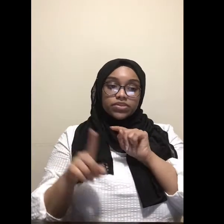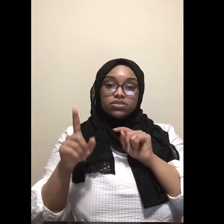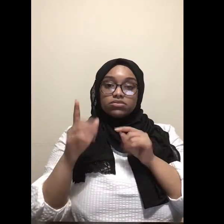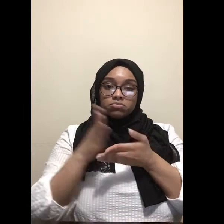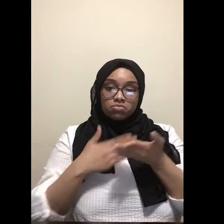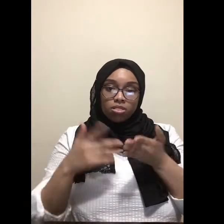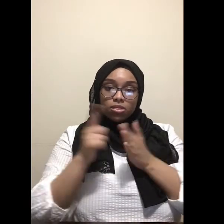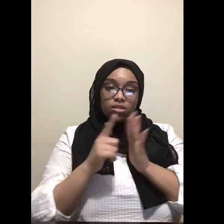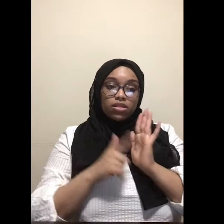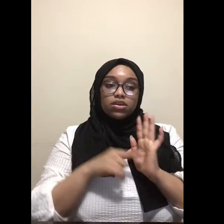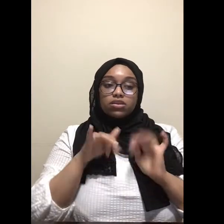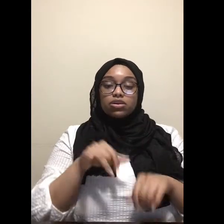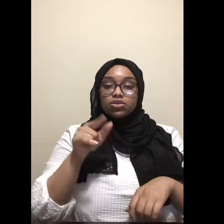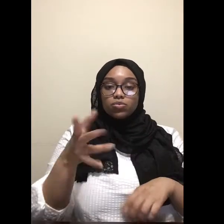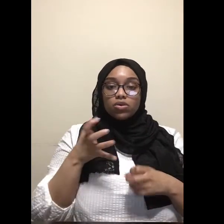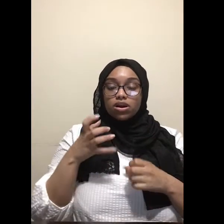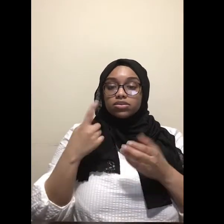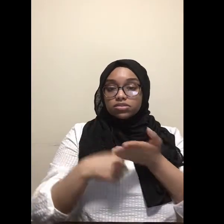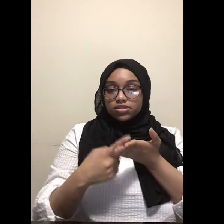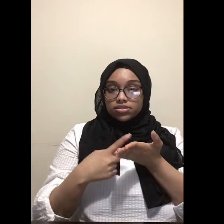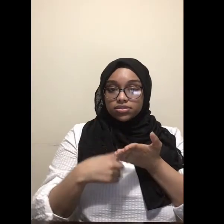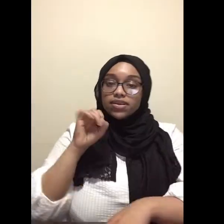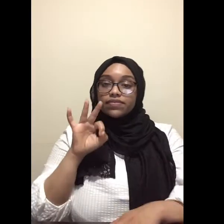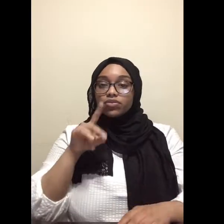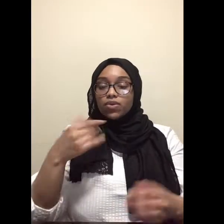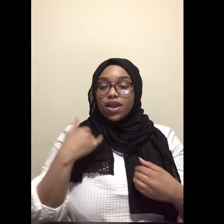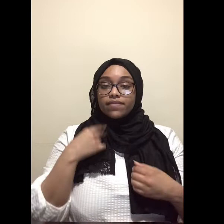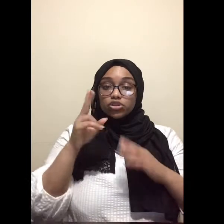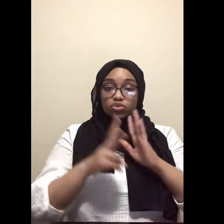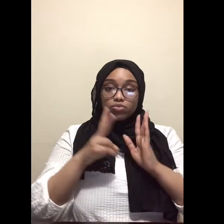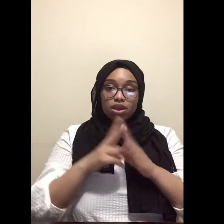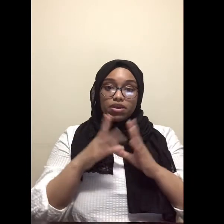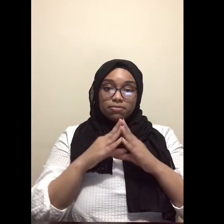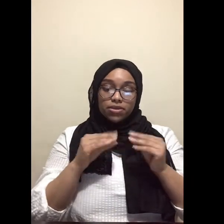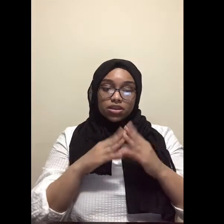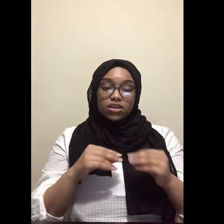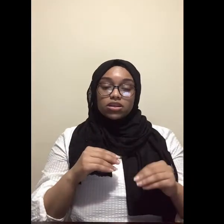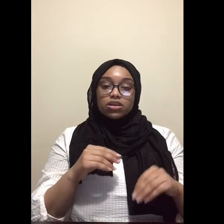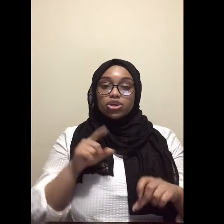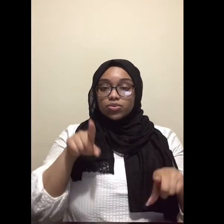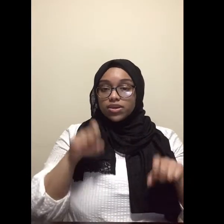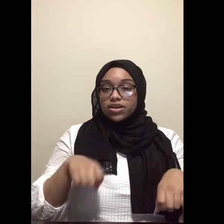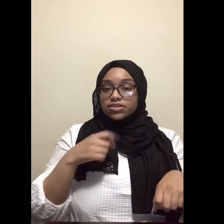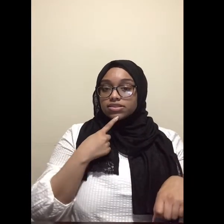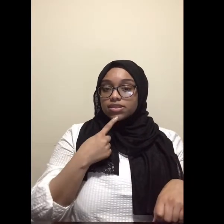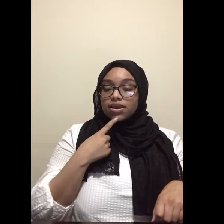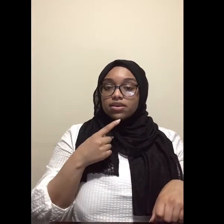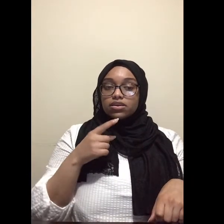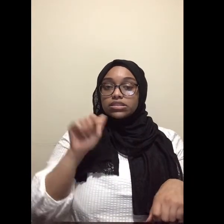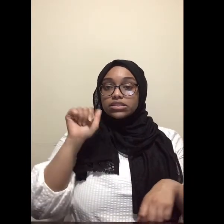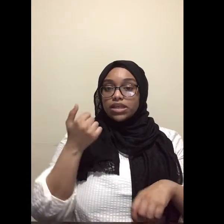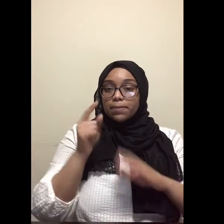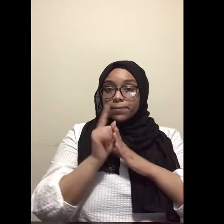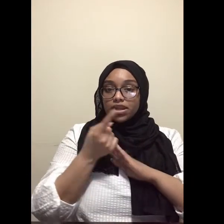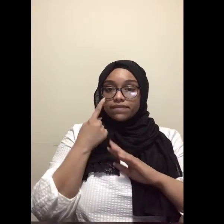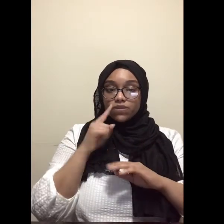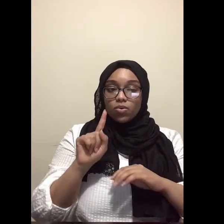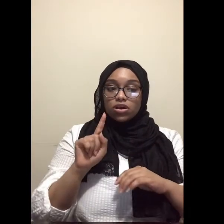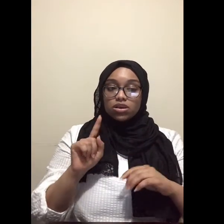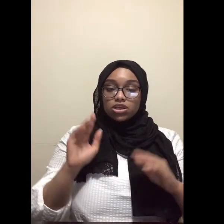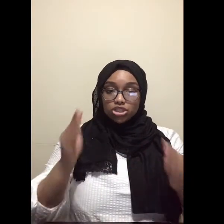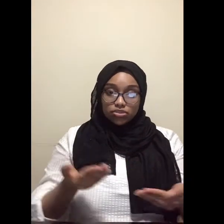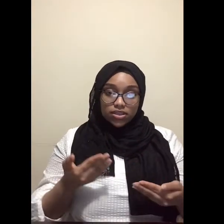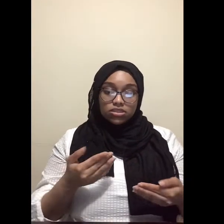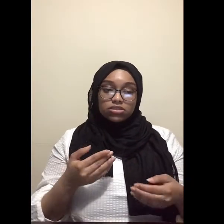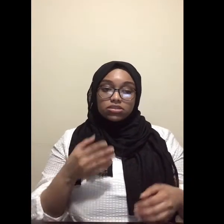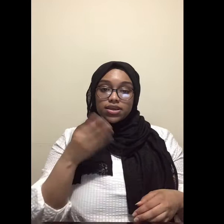about. So if you have a 2-hour meeting, you can say 10 minutes is for introductions and check-ins.